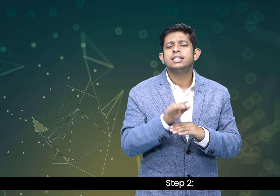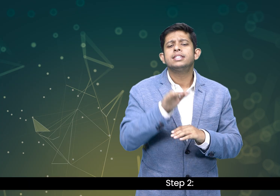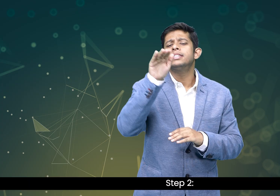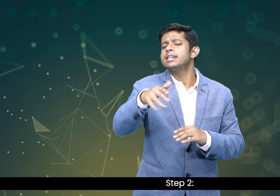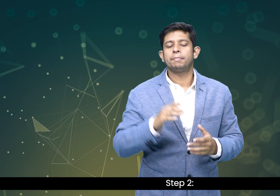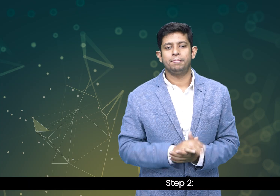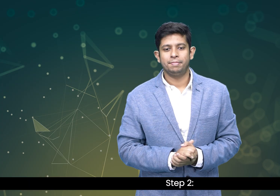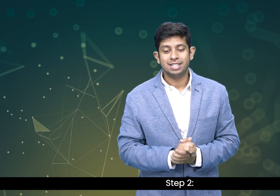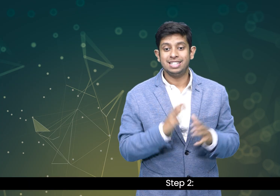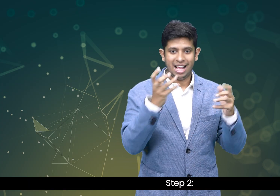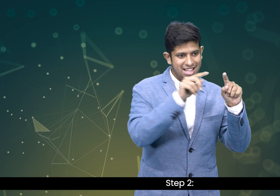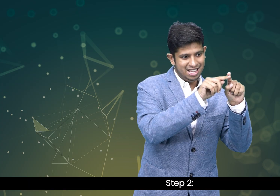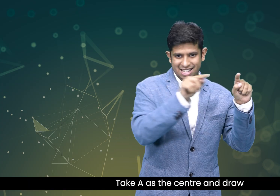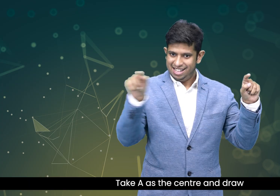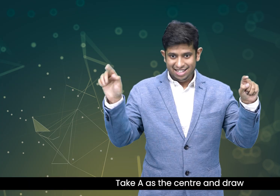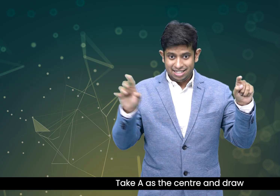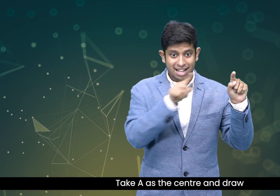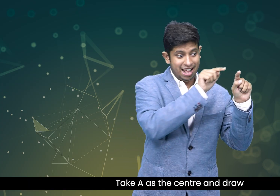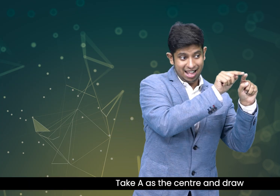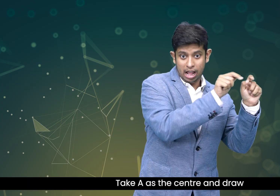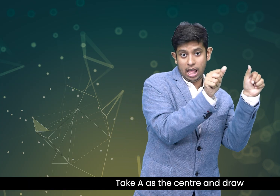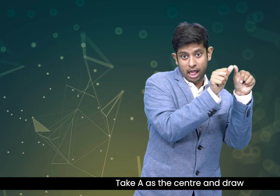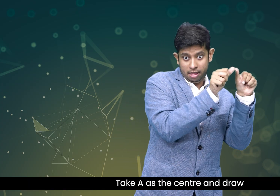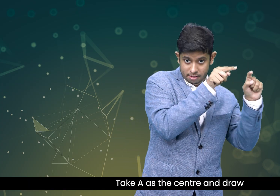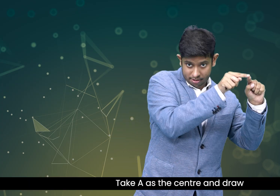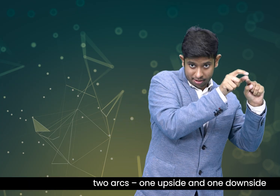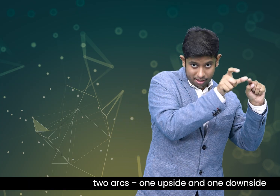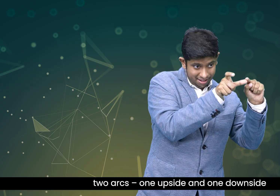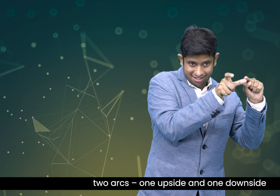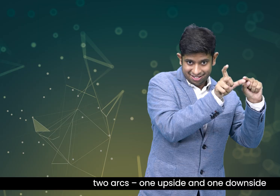Step 2. Take A as the center and draw 2 arcs.